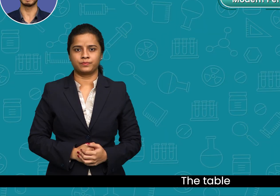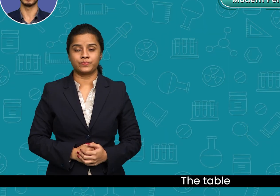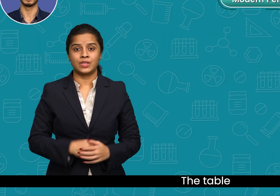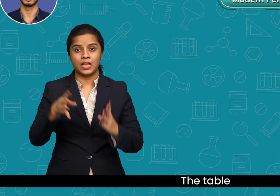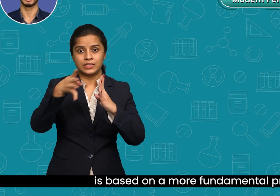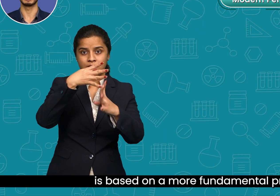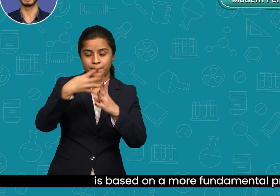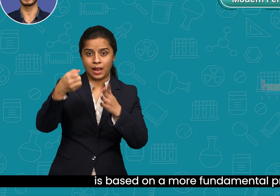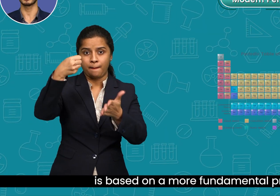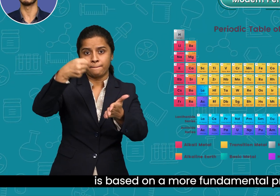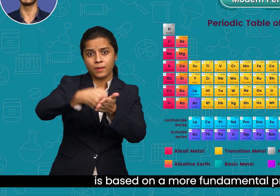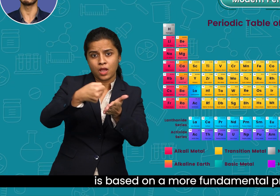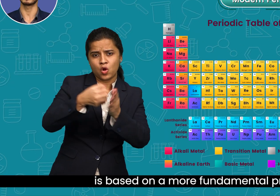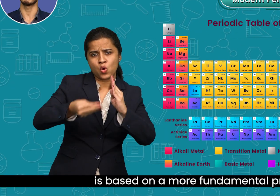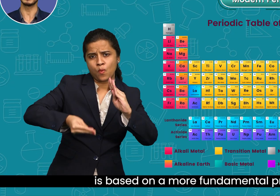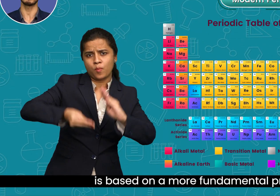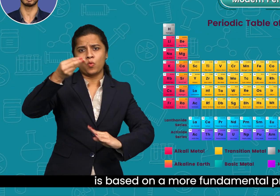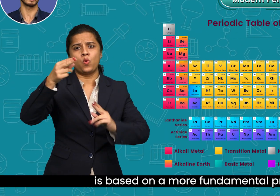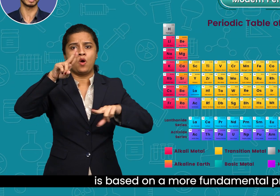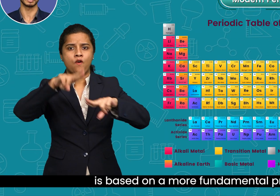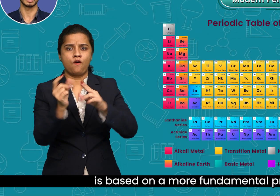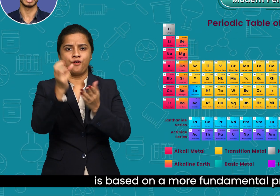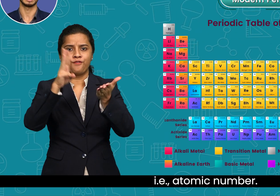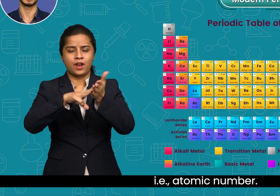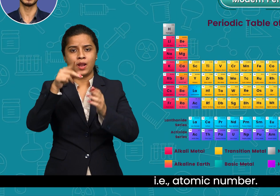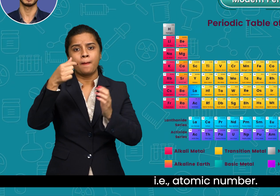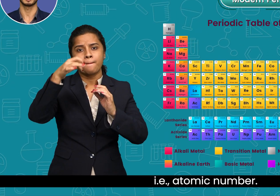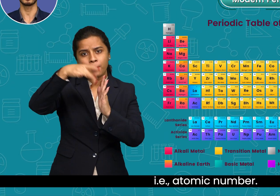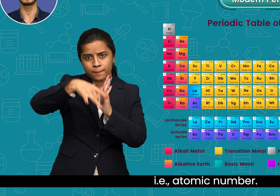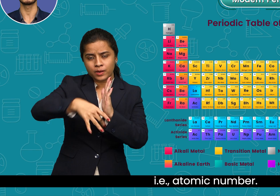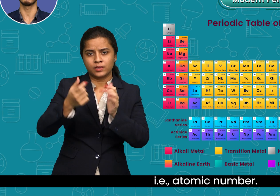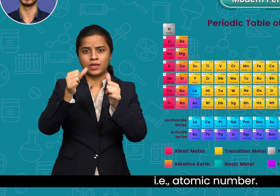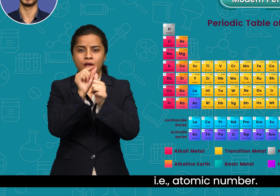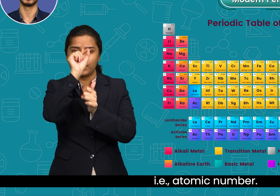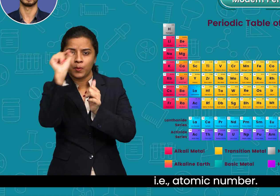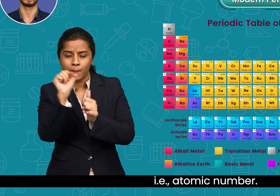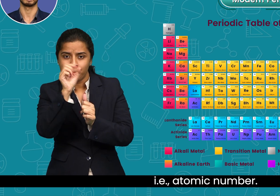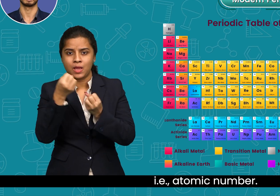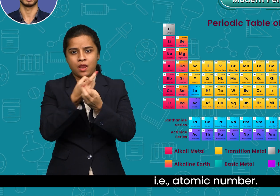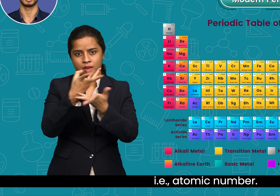The table is based on a more fundamental property, that is atomic number.